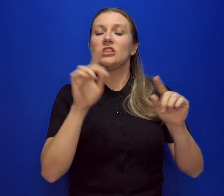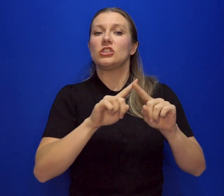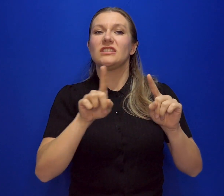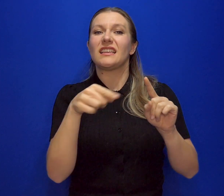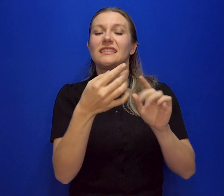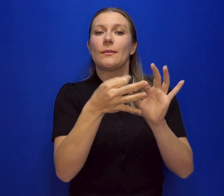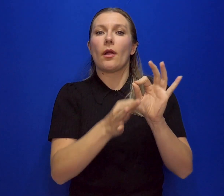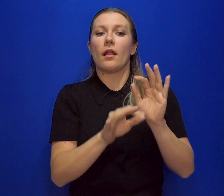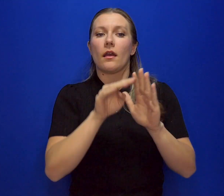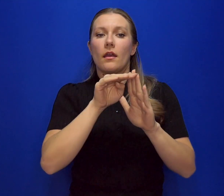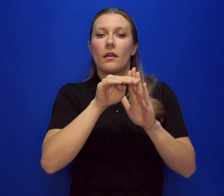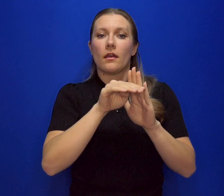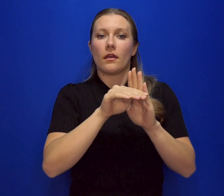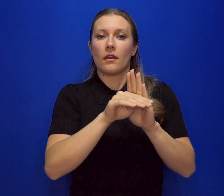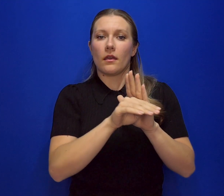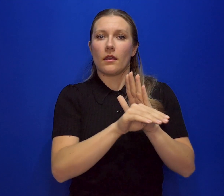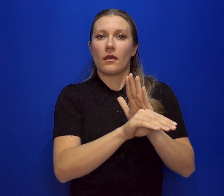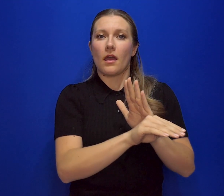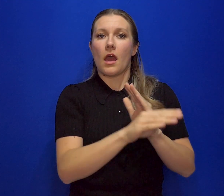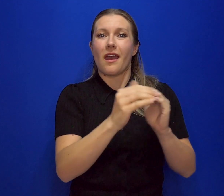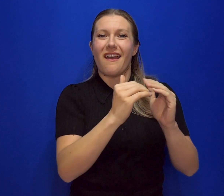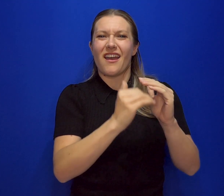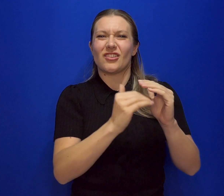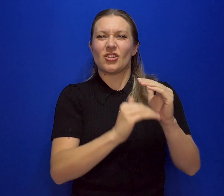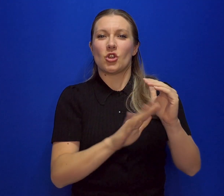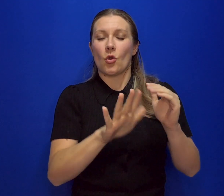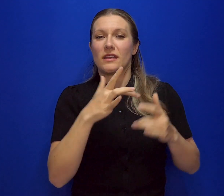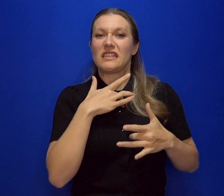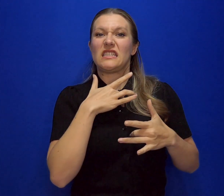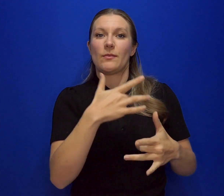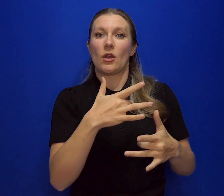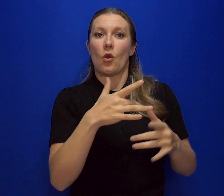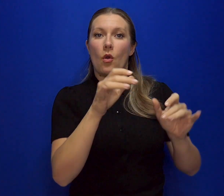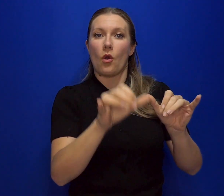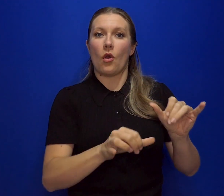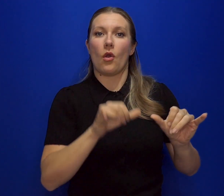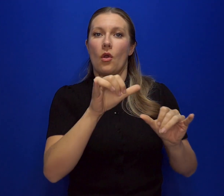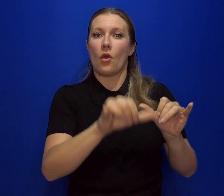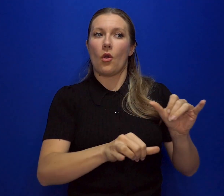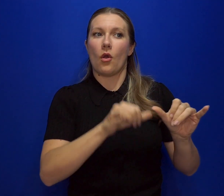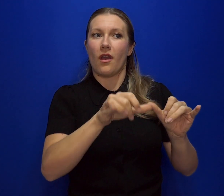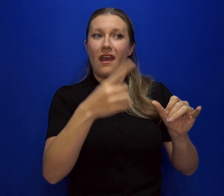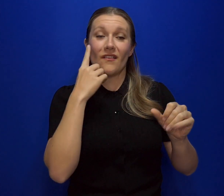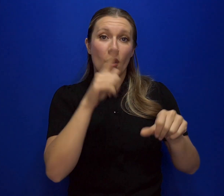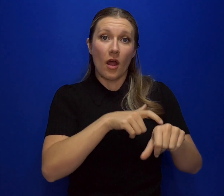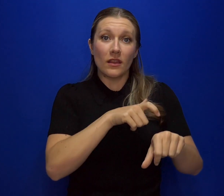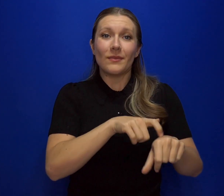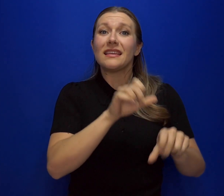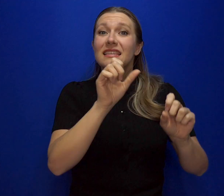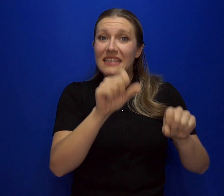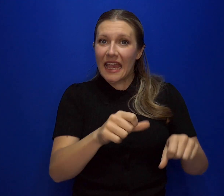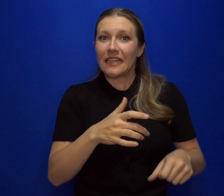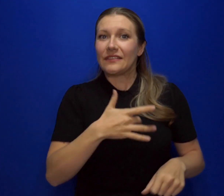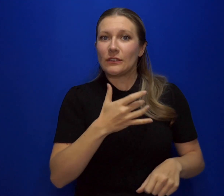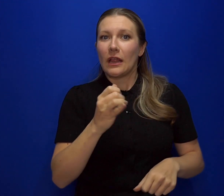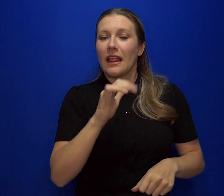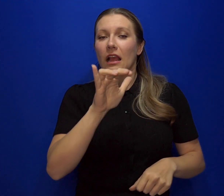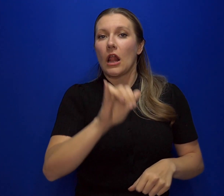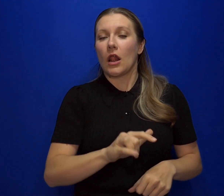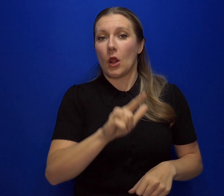drops, but just a drift under where your body's kind of been residing for a time, can start to feel like a